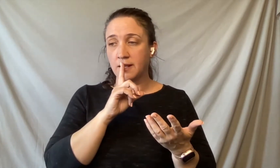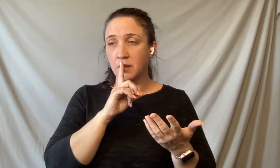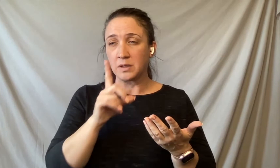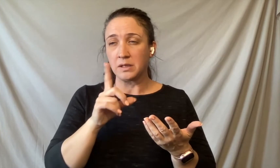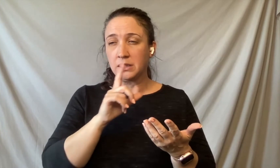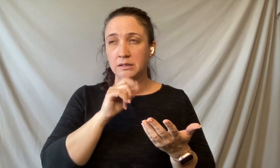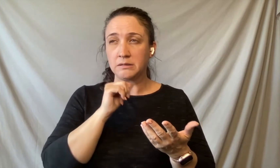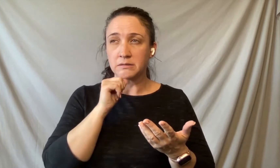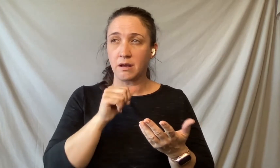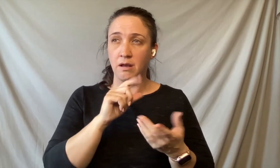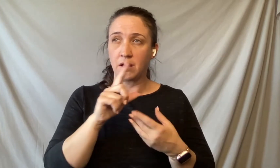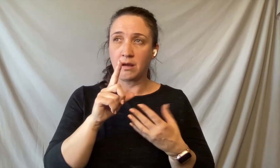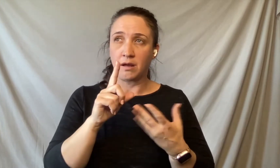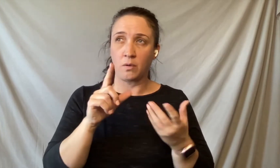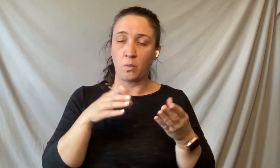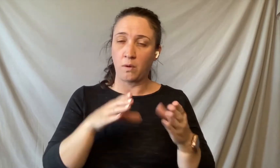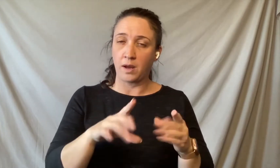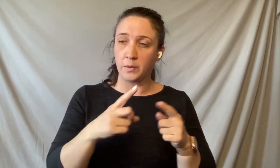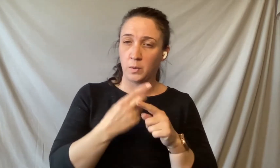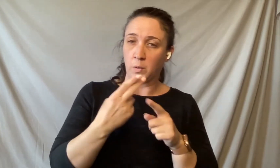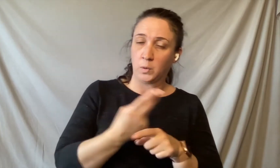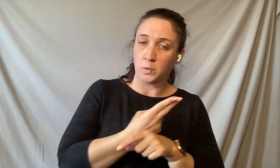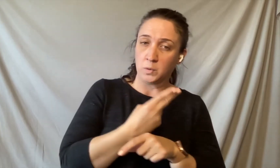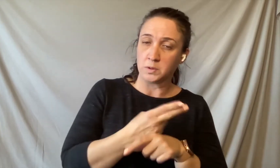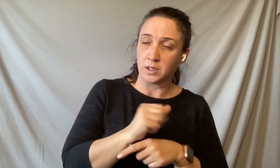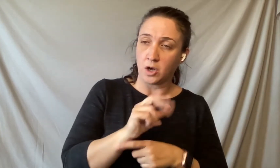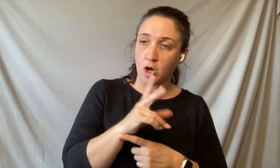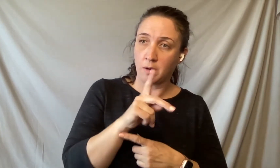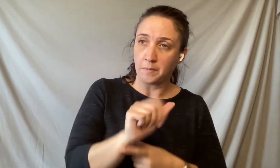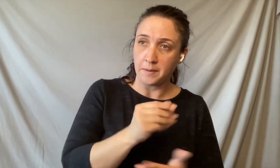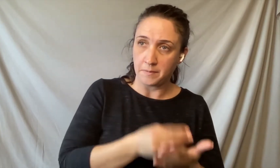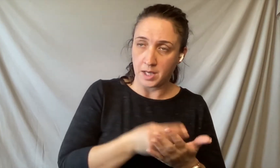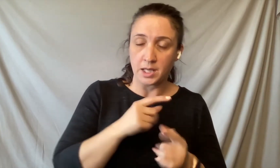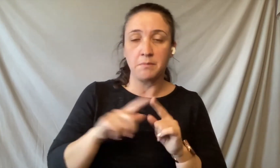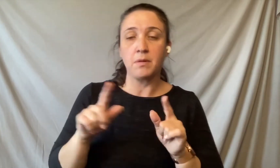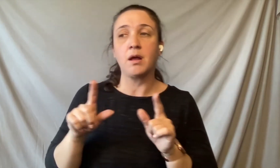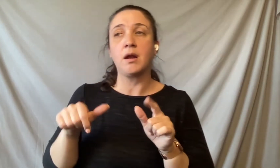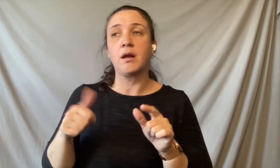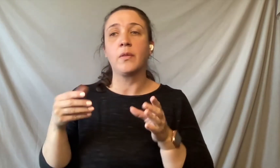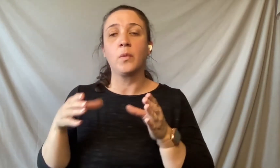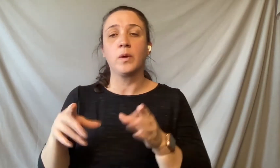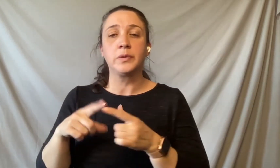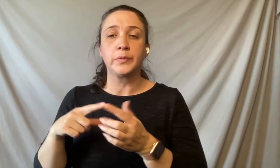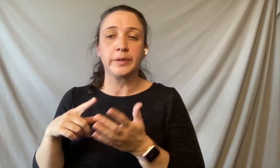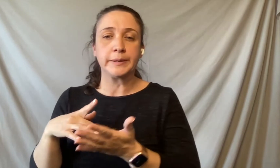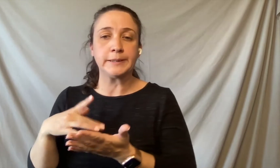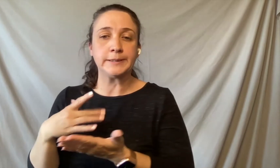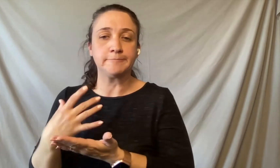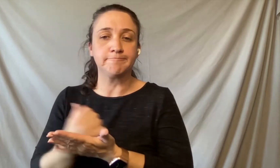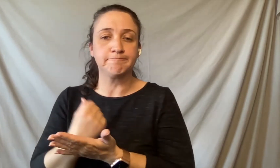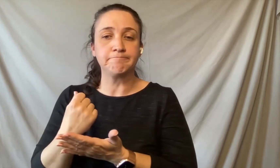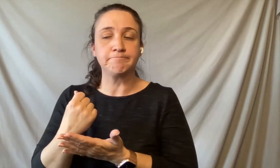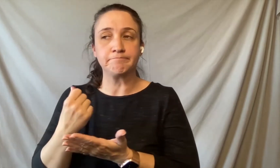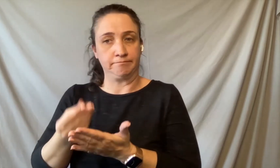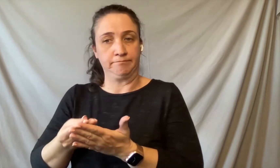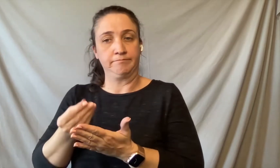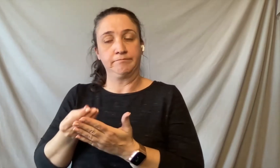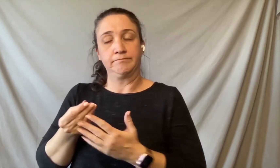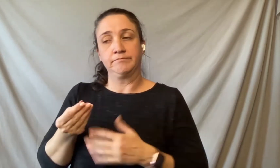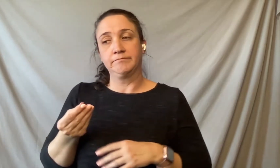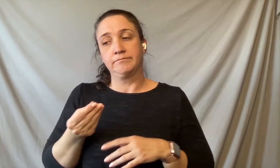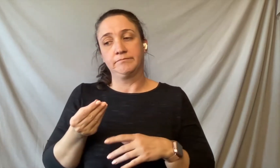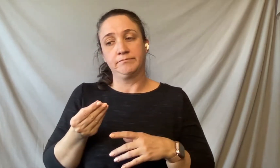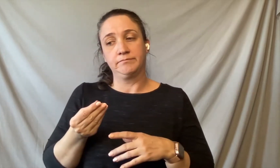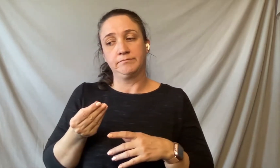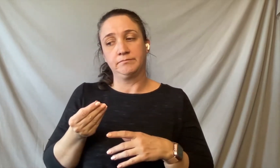rather a way of leveraging money to make it be have